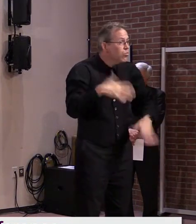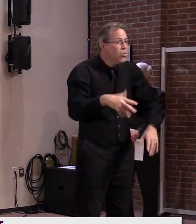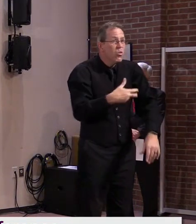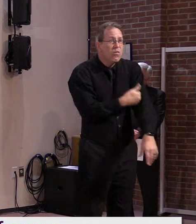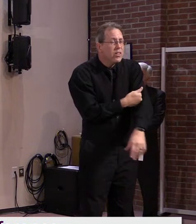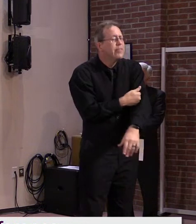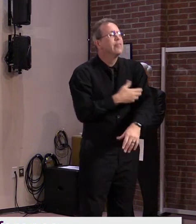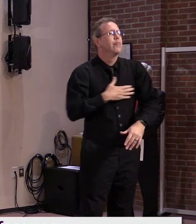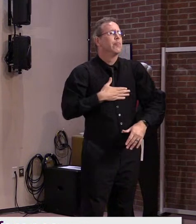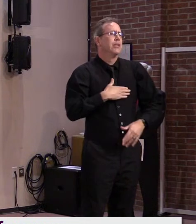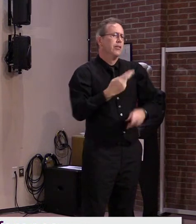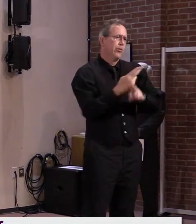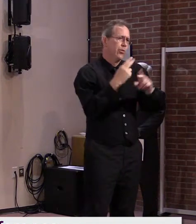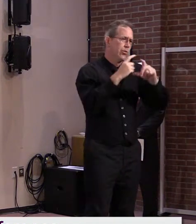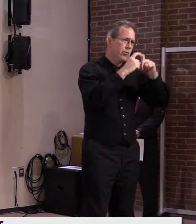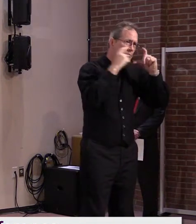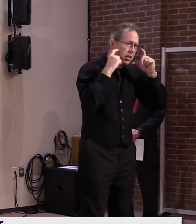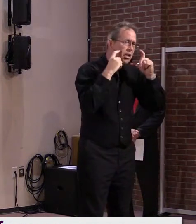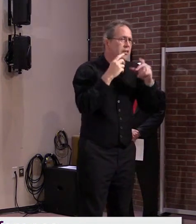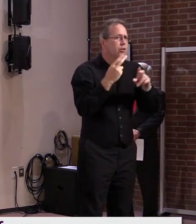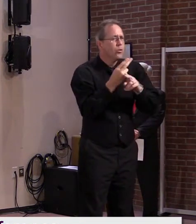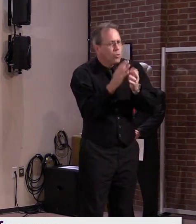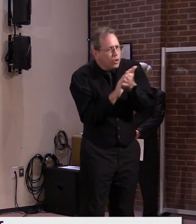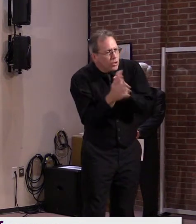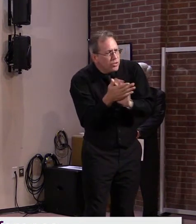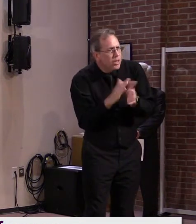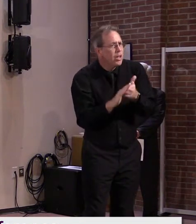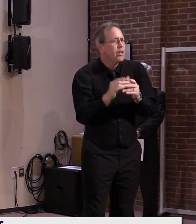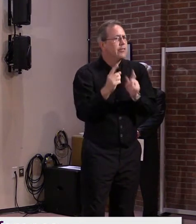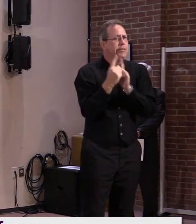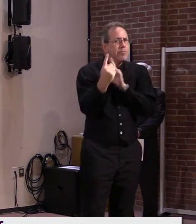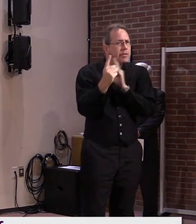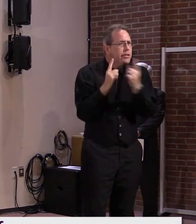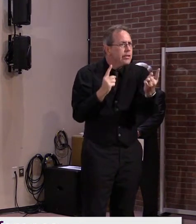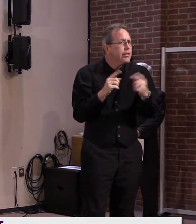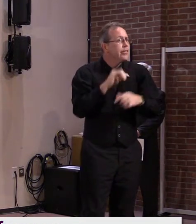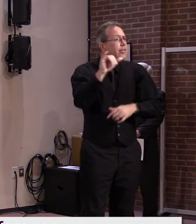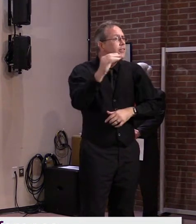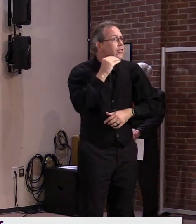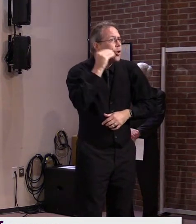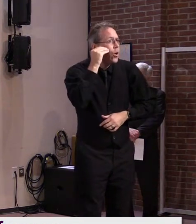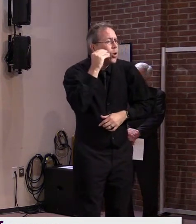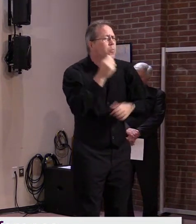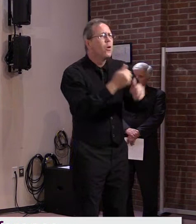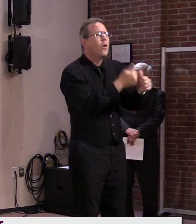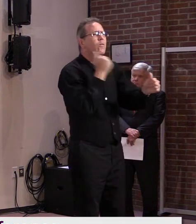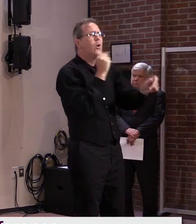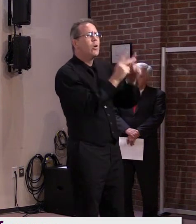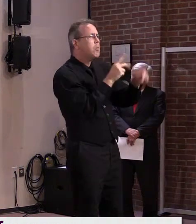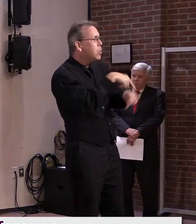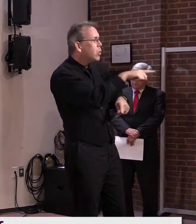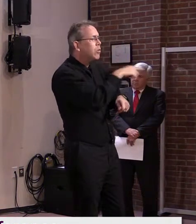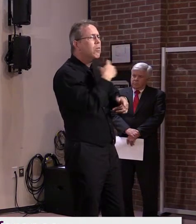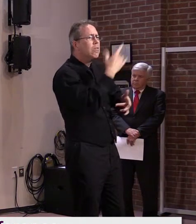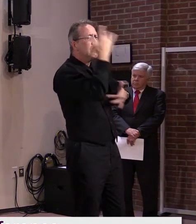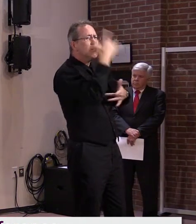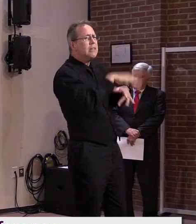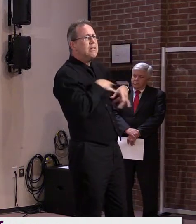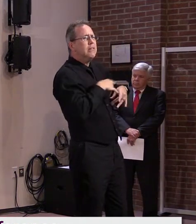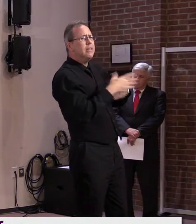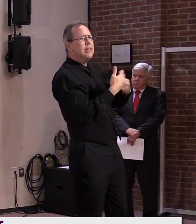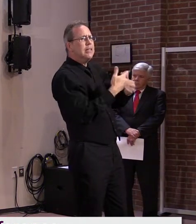stay away from those who are compromised. For those who are vaccinated, while you can feel safe doing the things you want to